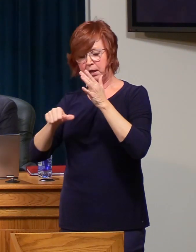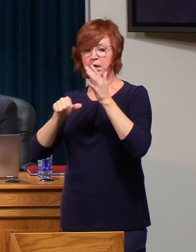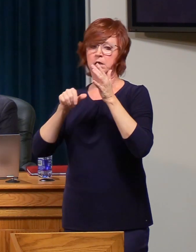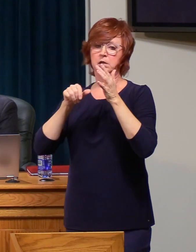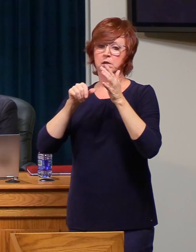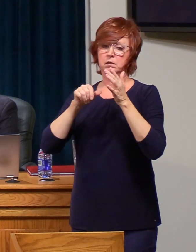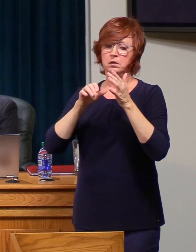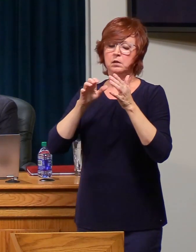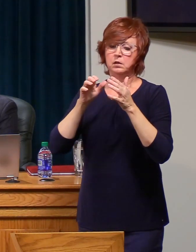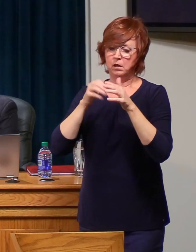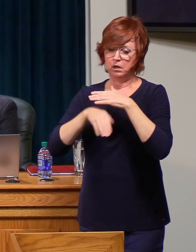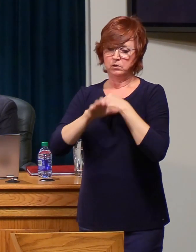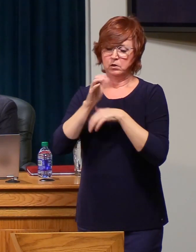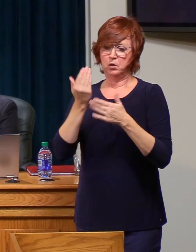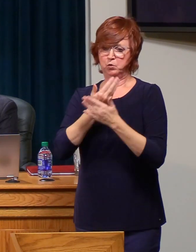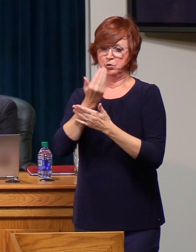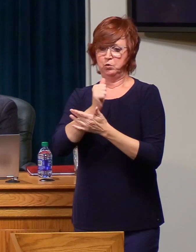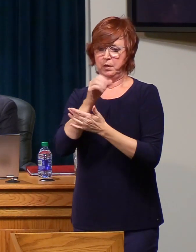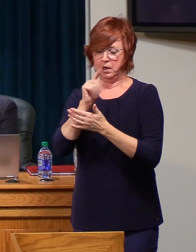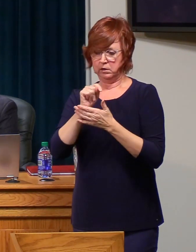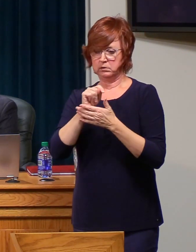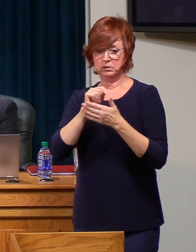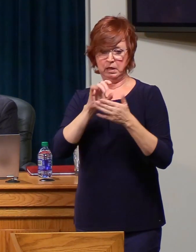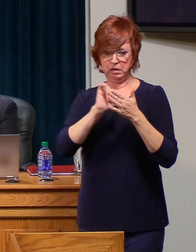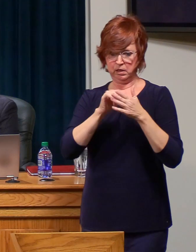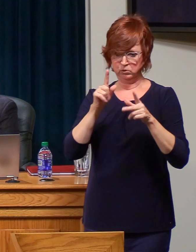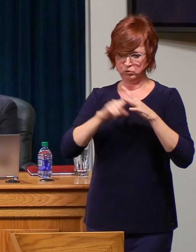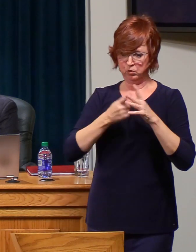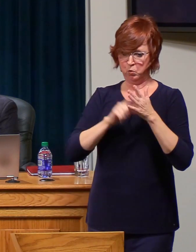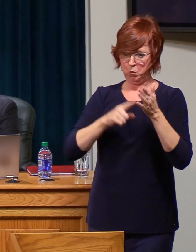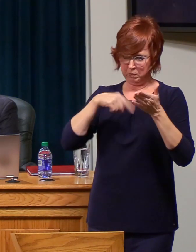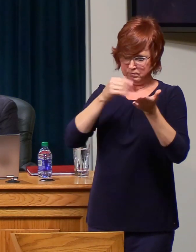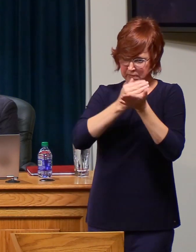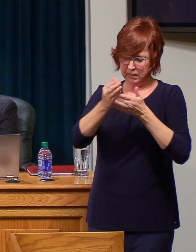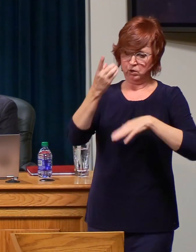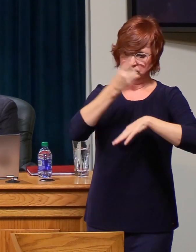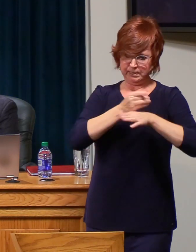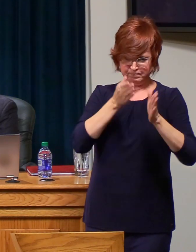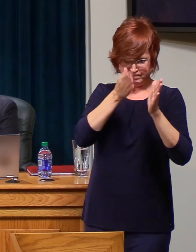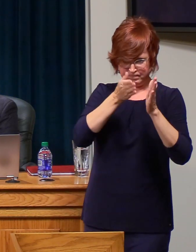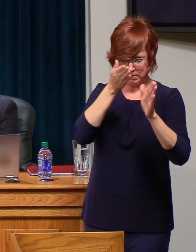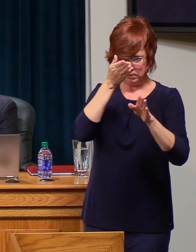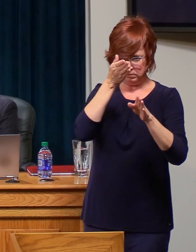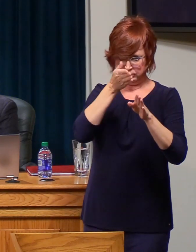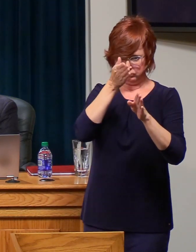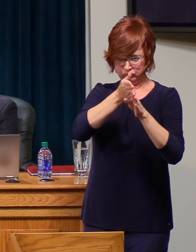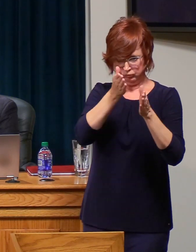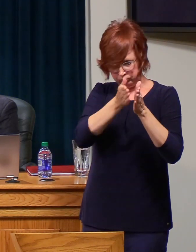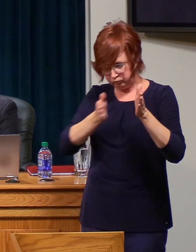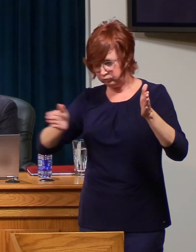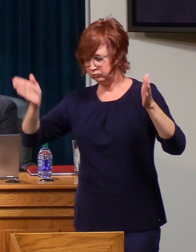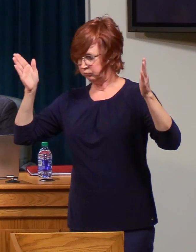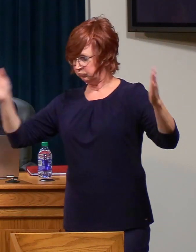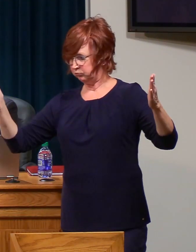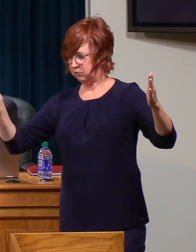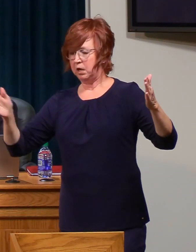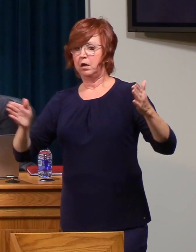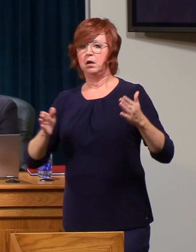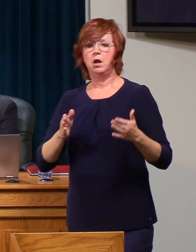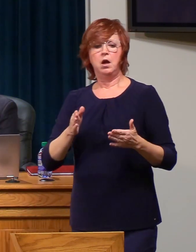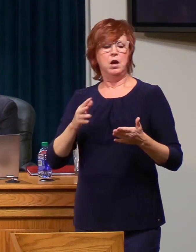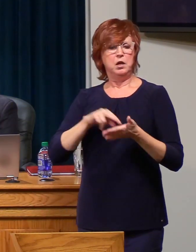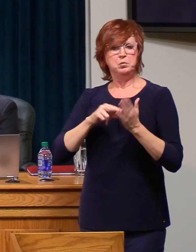This will be calculated from the date on which the employee was laid off. These amendments create a balance